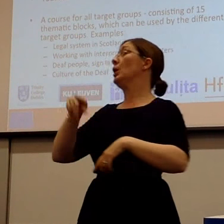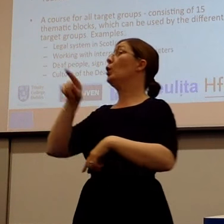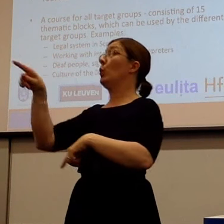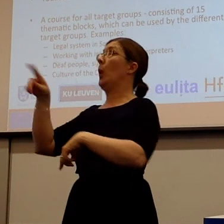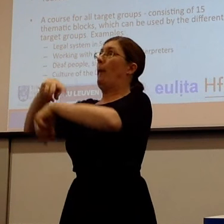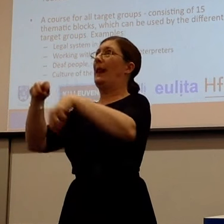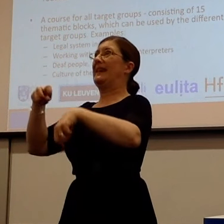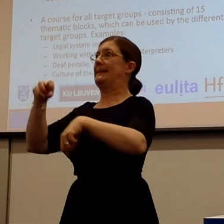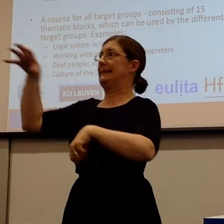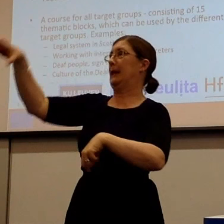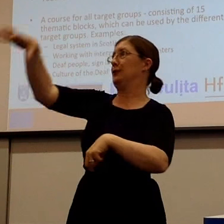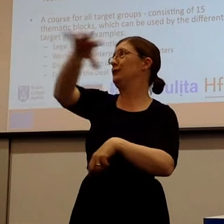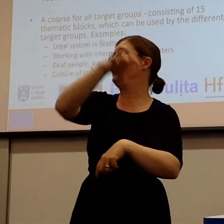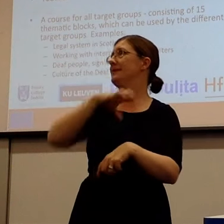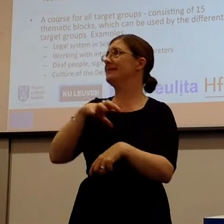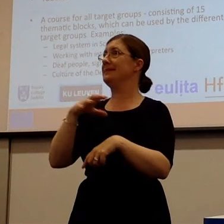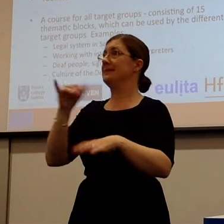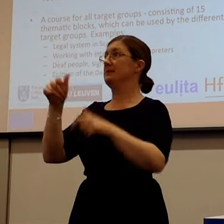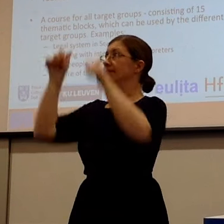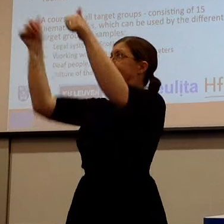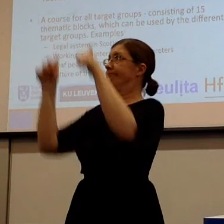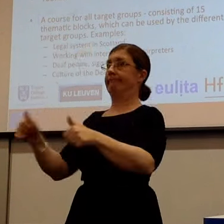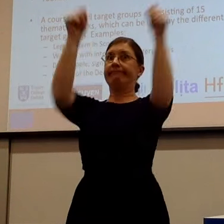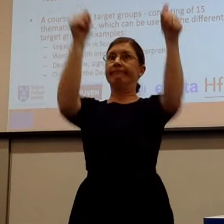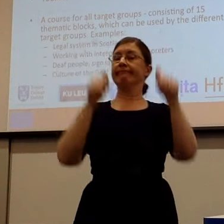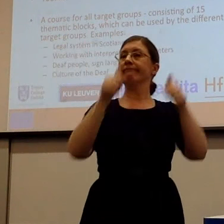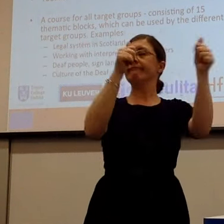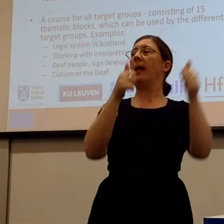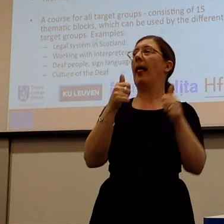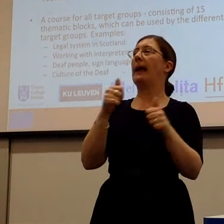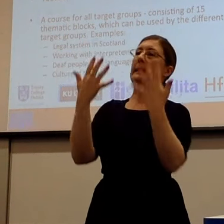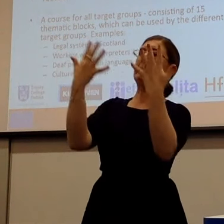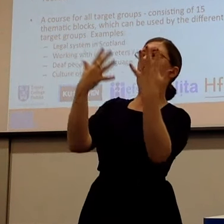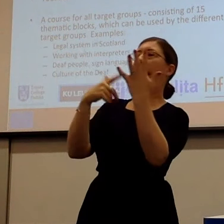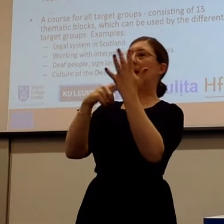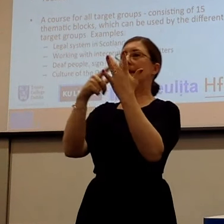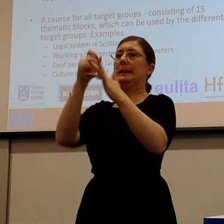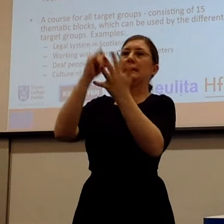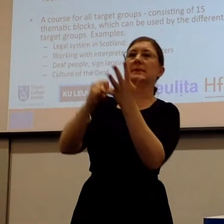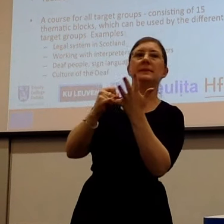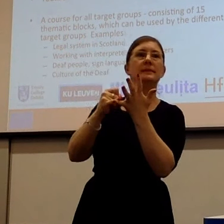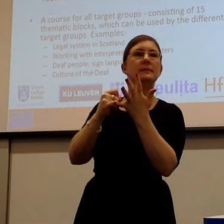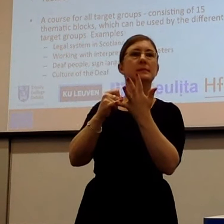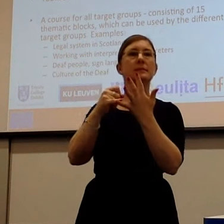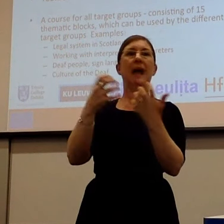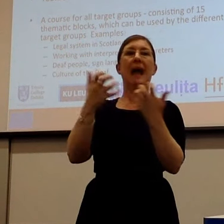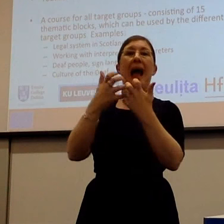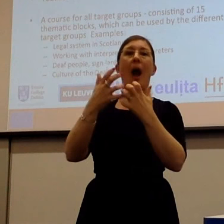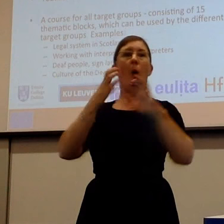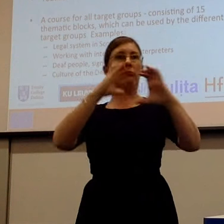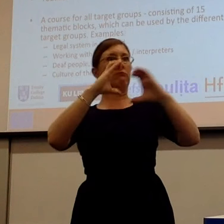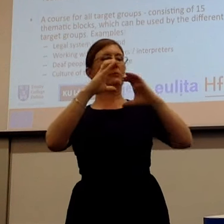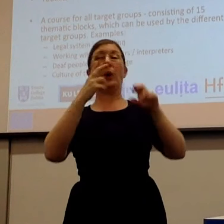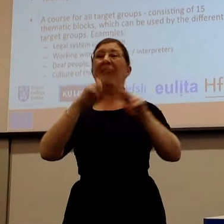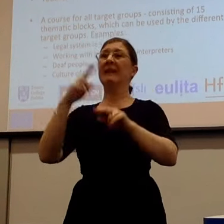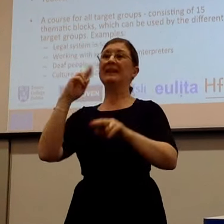could be sent out to the deaf community and also put up within police stations so they'd be visible to people coming in. 10 tips on how